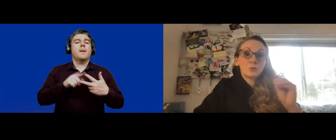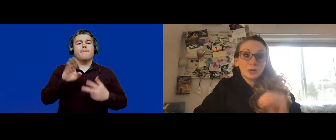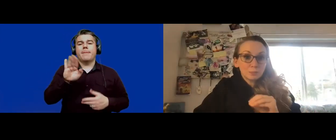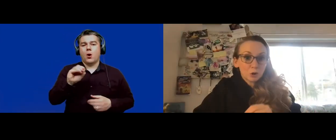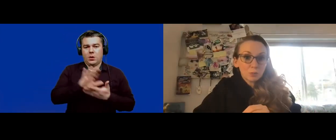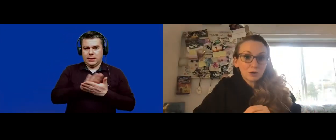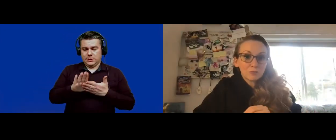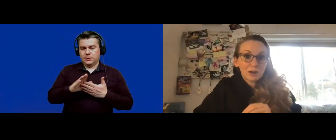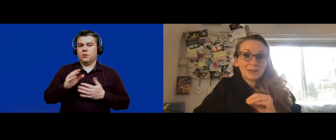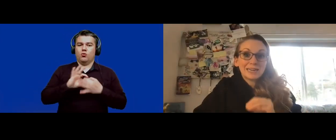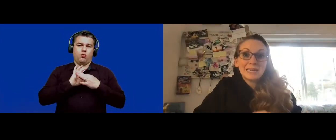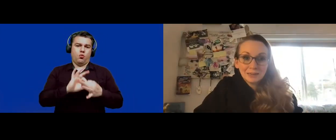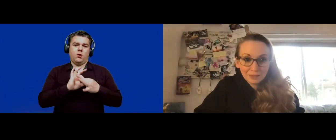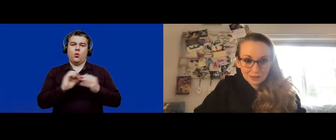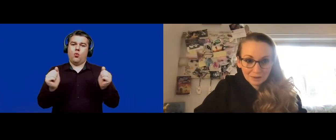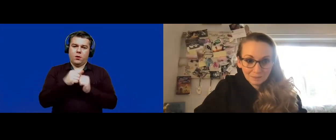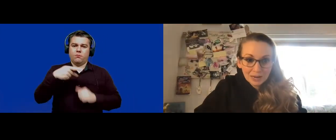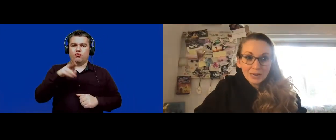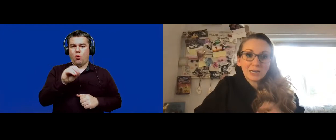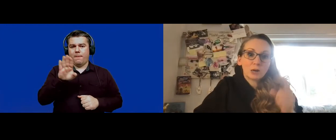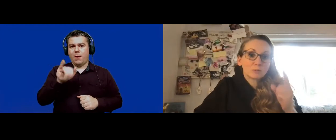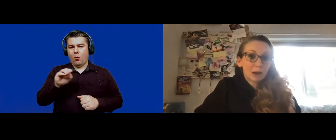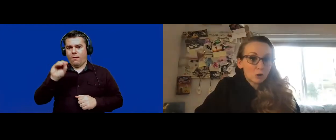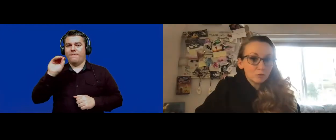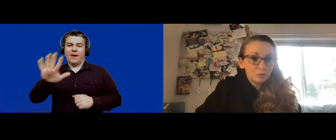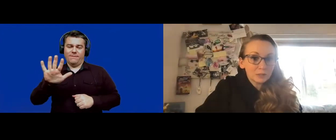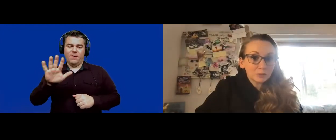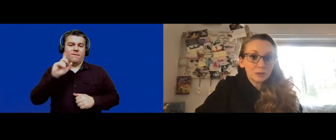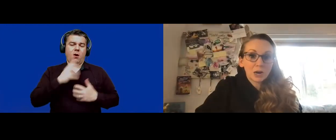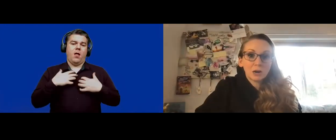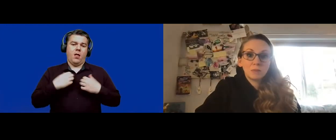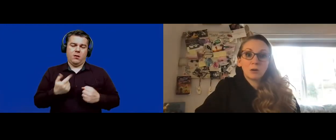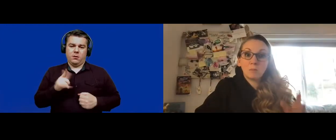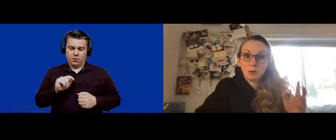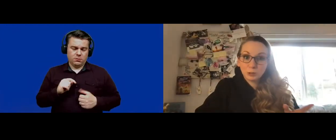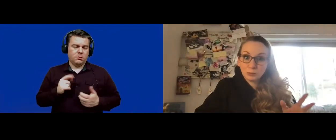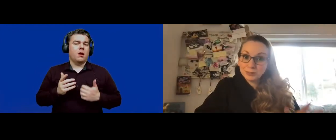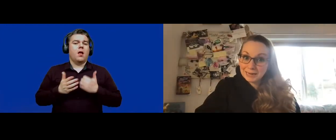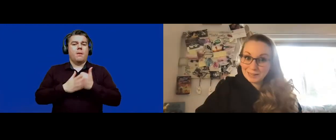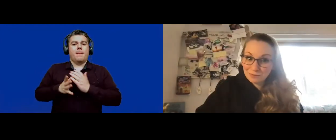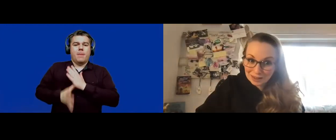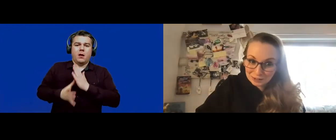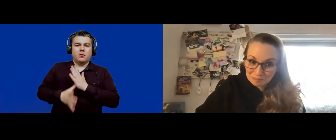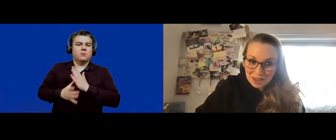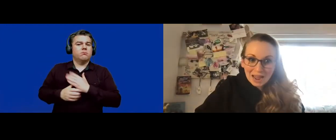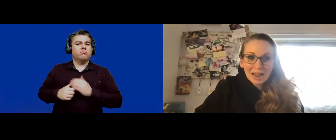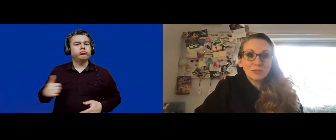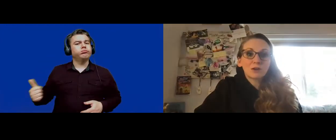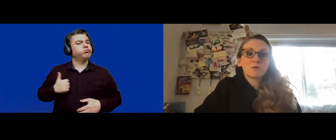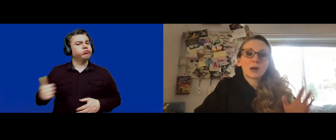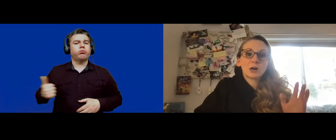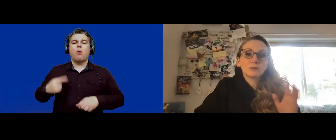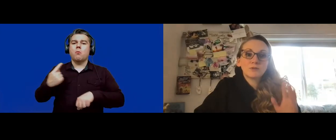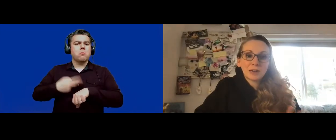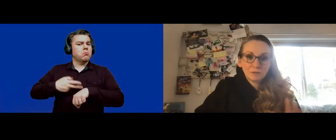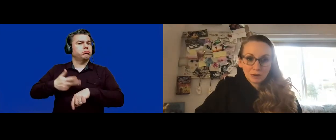great with ProBio5 in healing the gut. It helps bowel movements become a multiple daily event, and